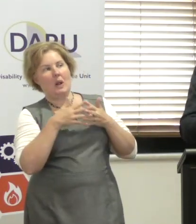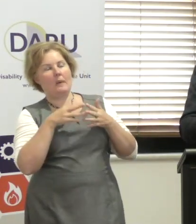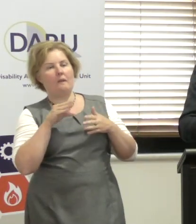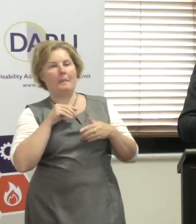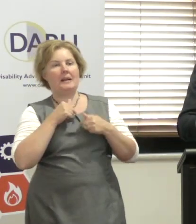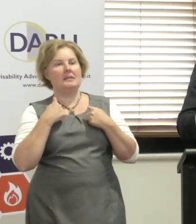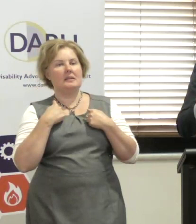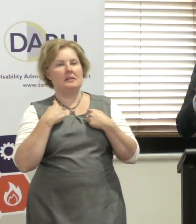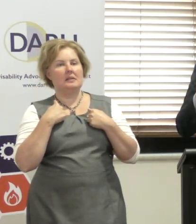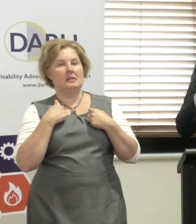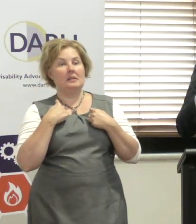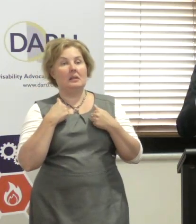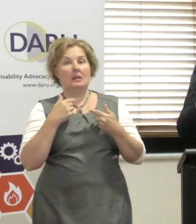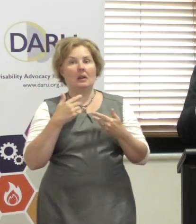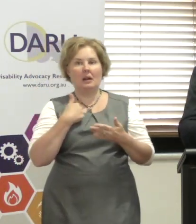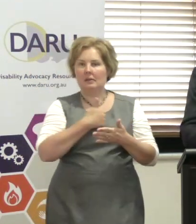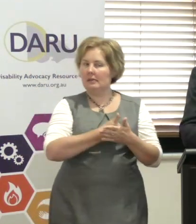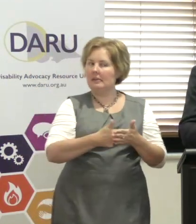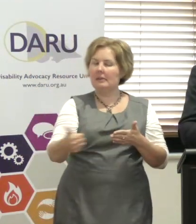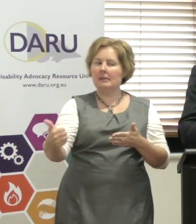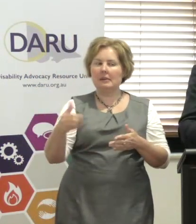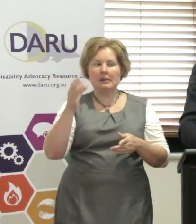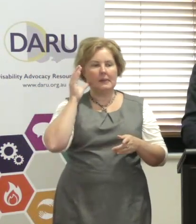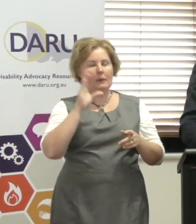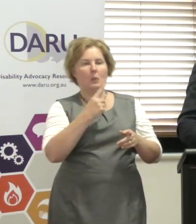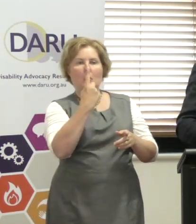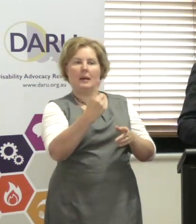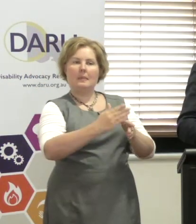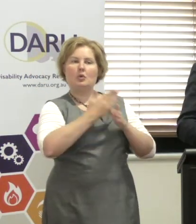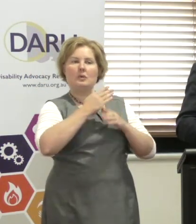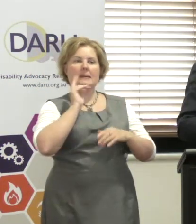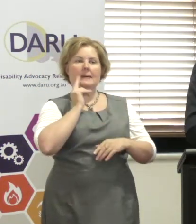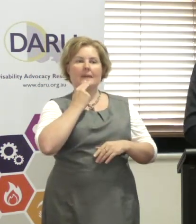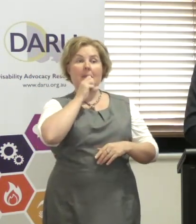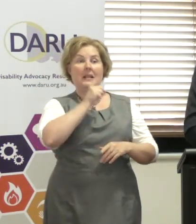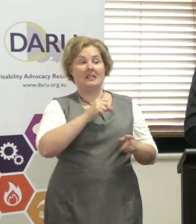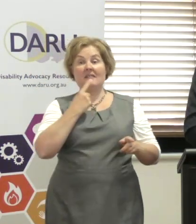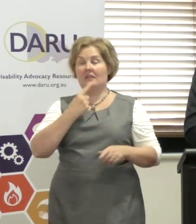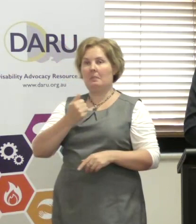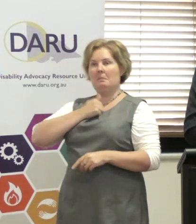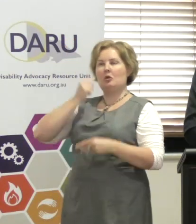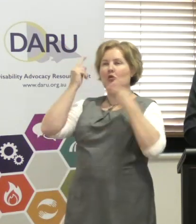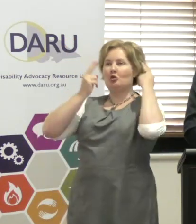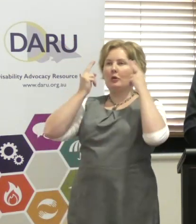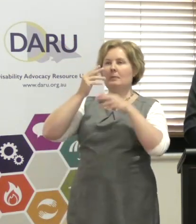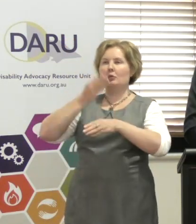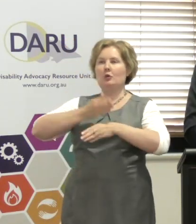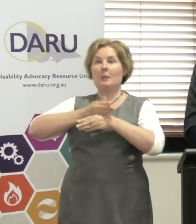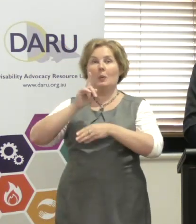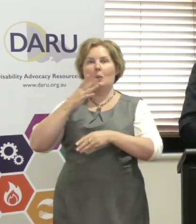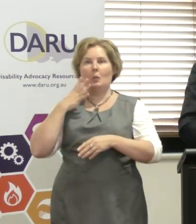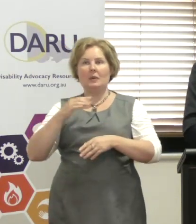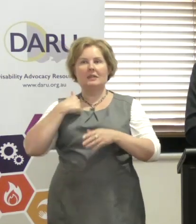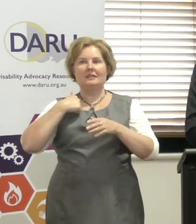it from an Aboriginal deaf man. He said, my dream job was I just want to be a steward on an airline.